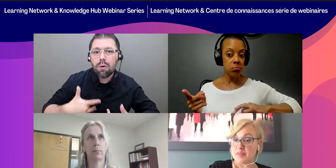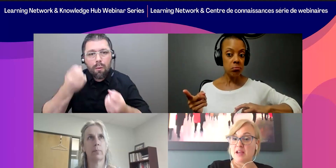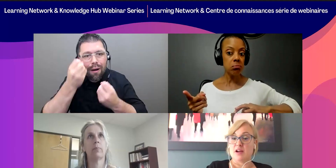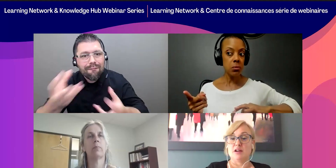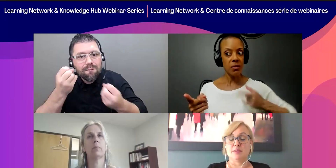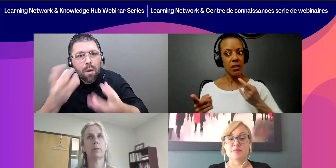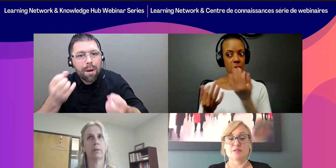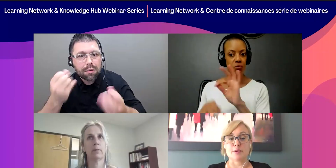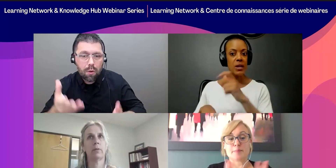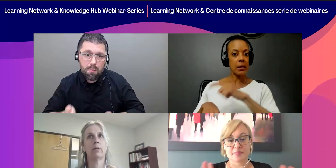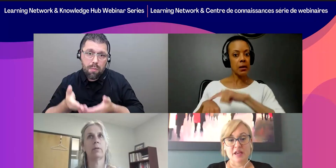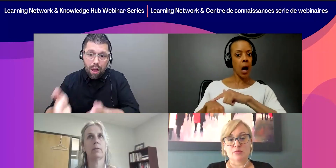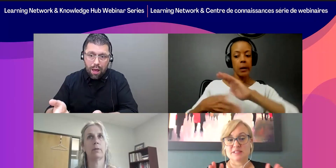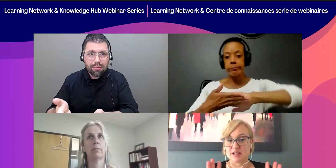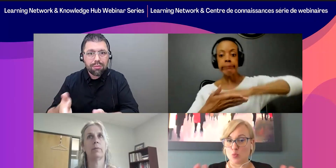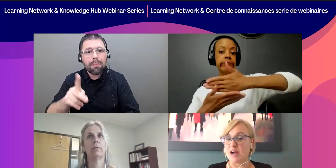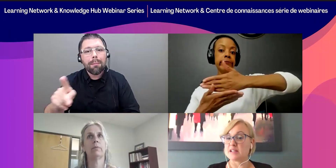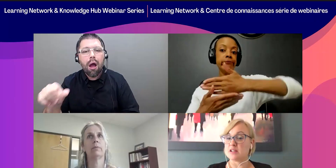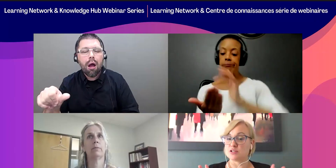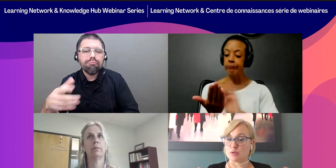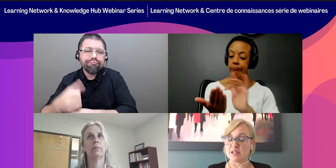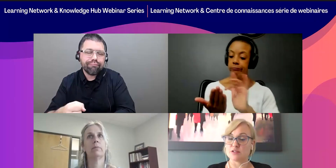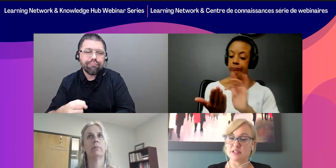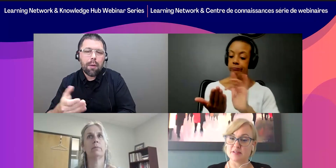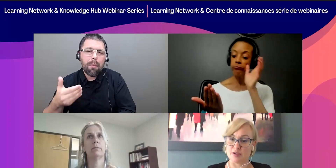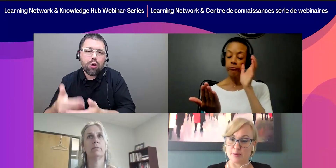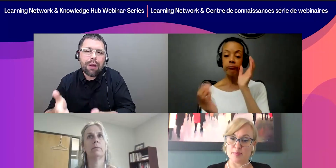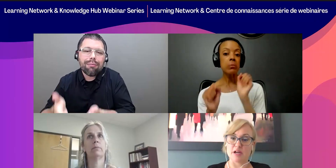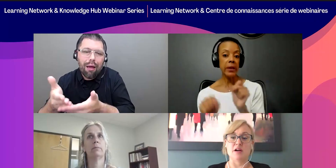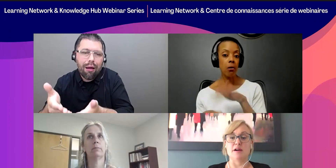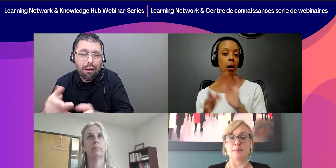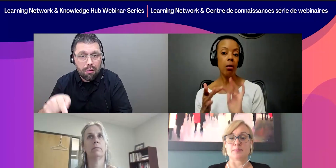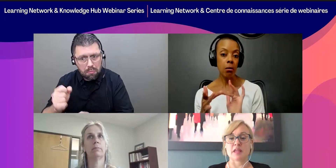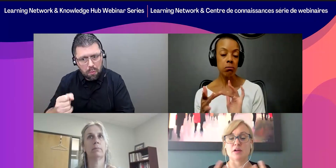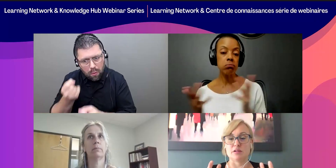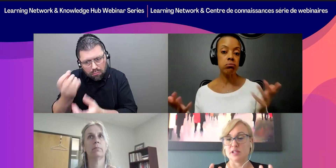the time. So we said, why not try to develop